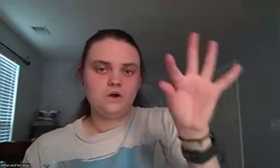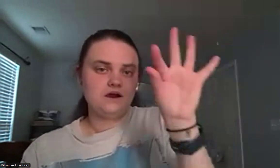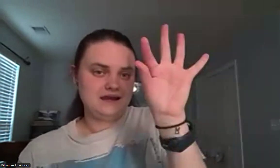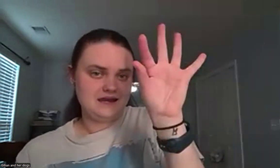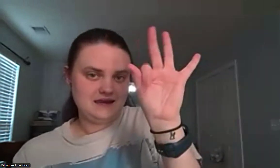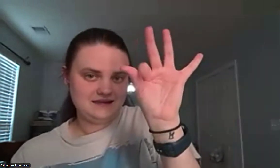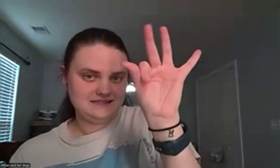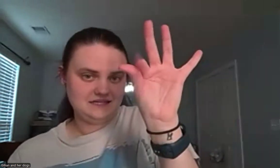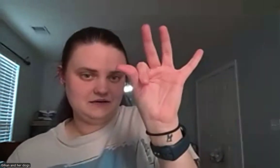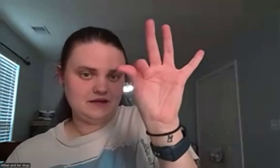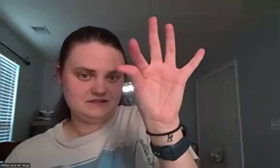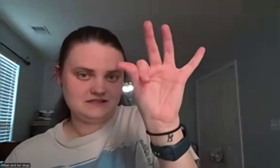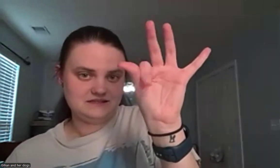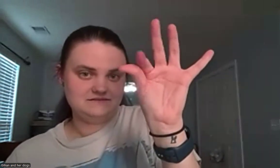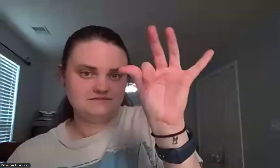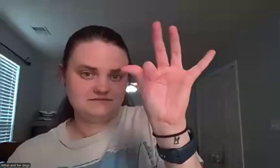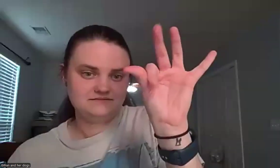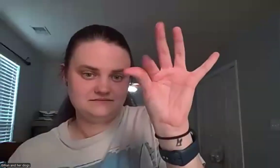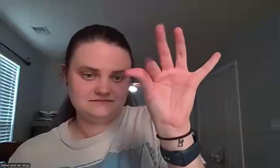Or 19. You bounce it.